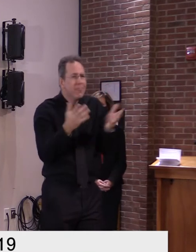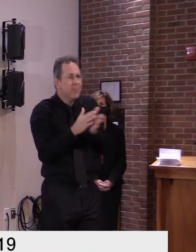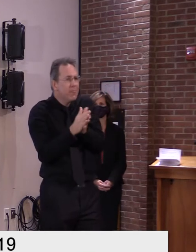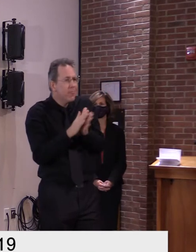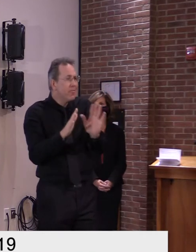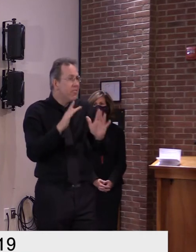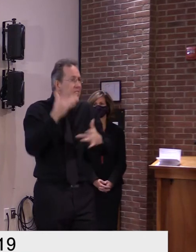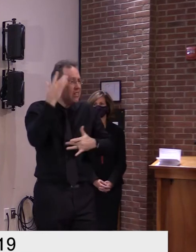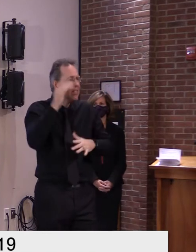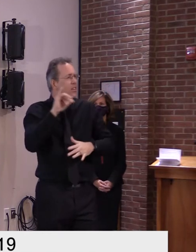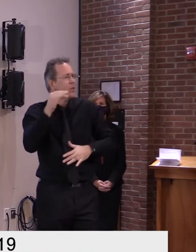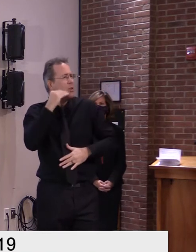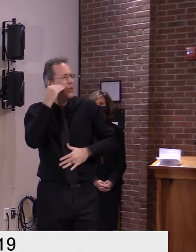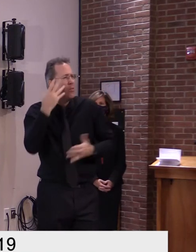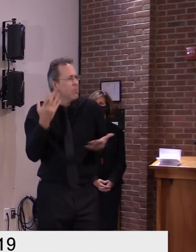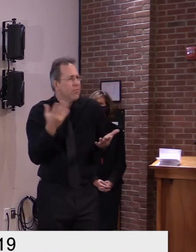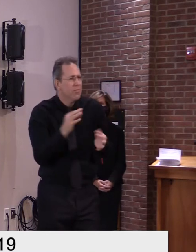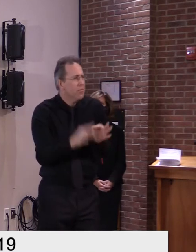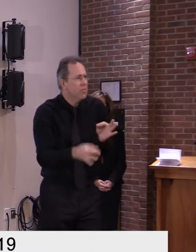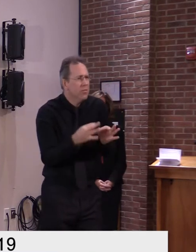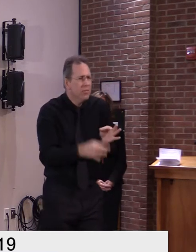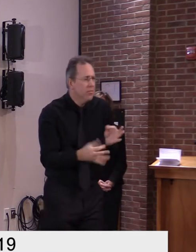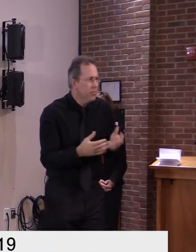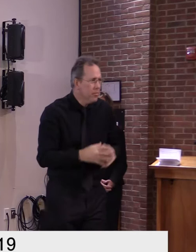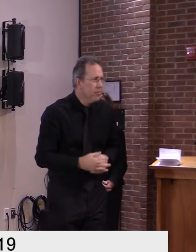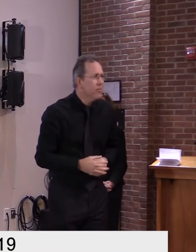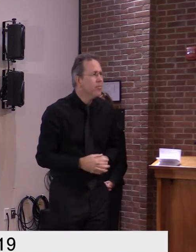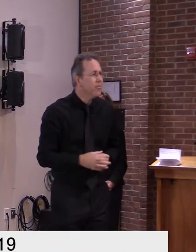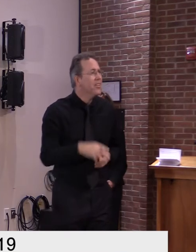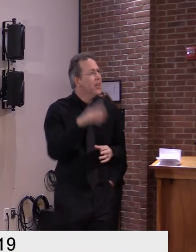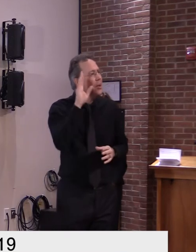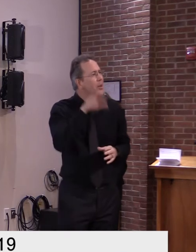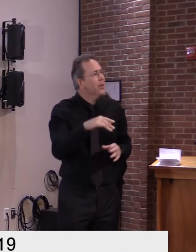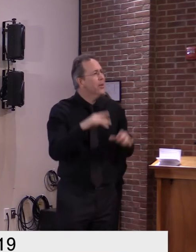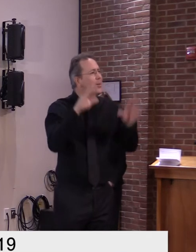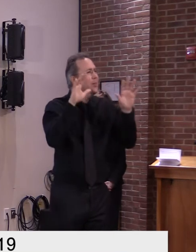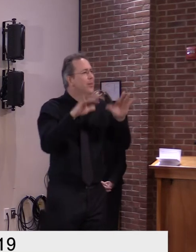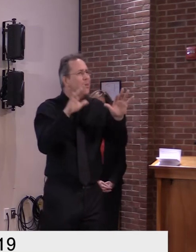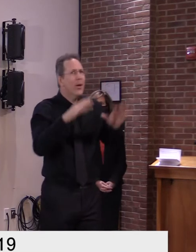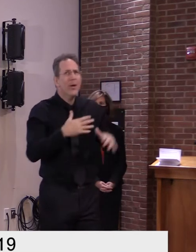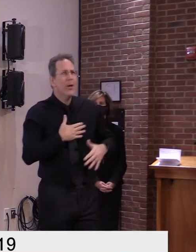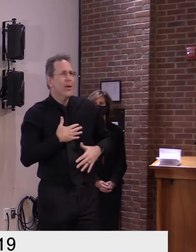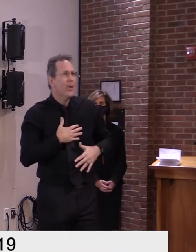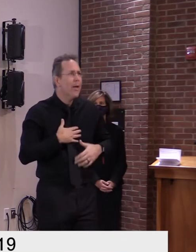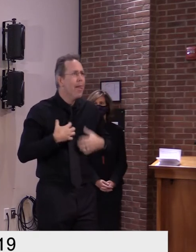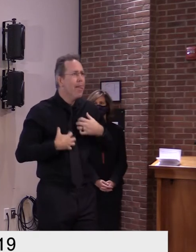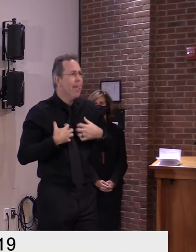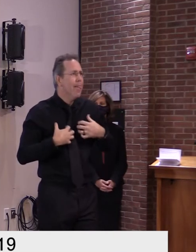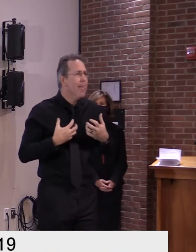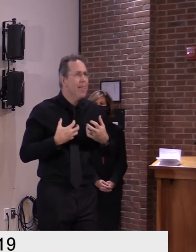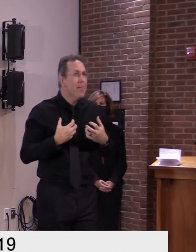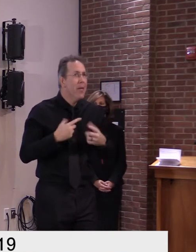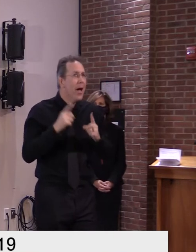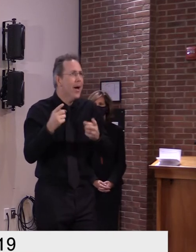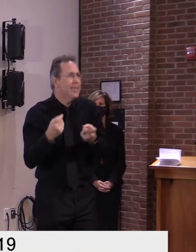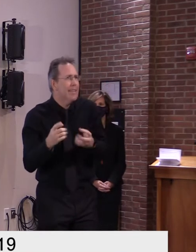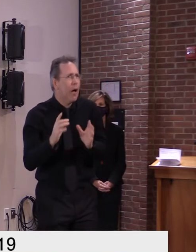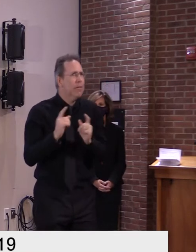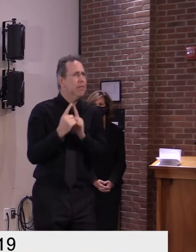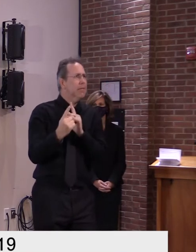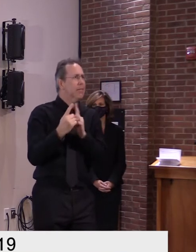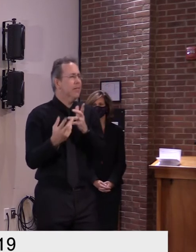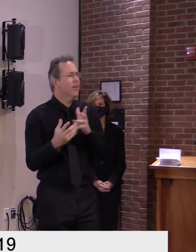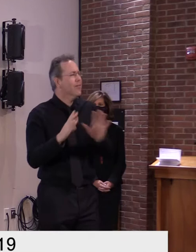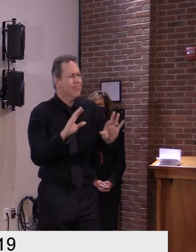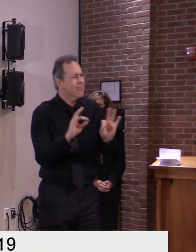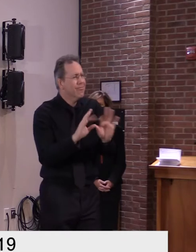mixed emotions that we received that snowstorm. In years past, we would have been celebrating and probably declaring a holiday as